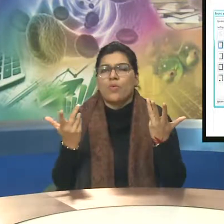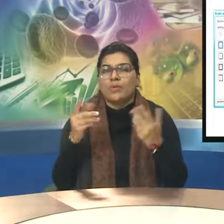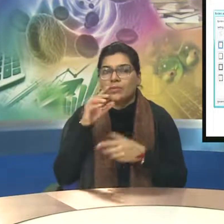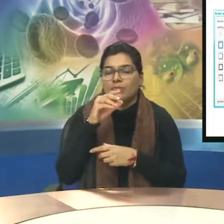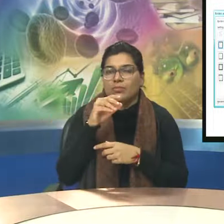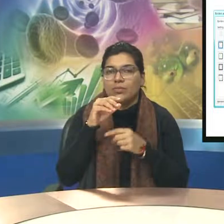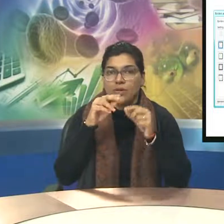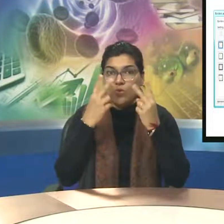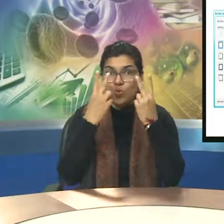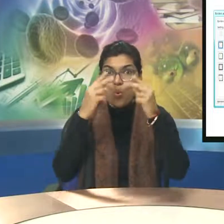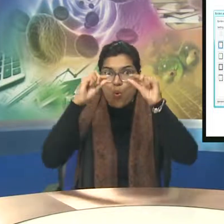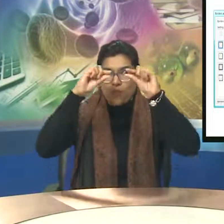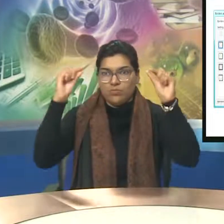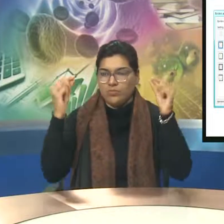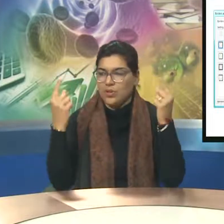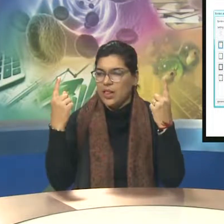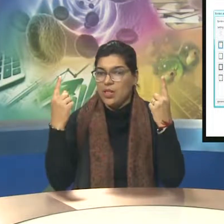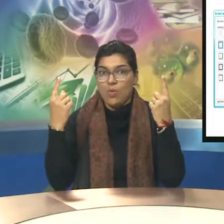borders in the slide.